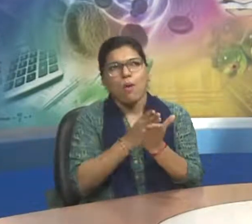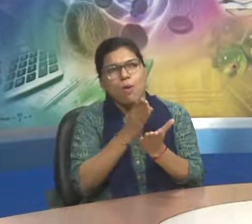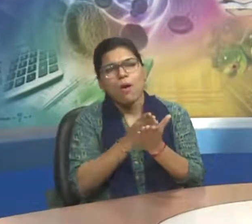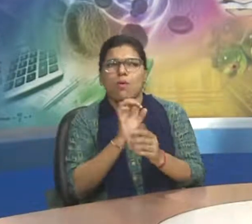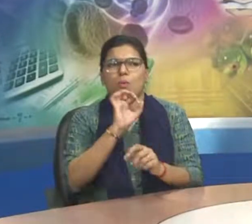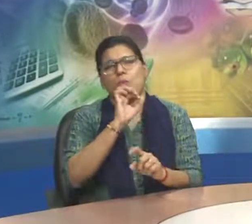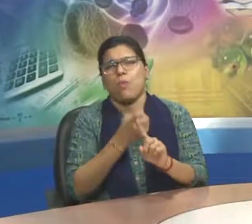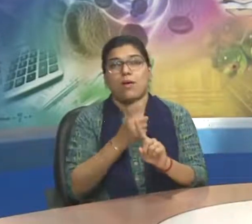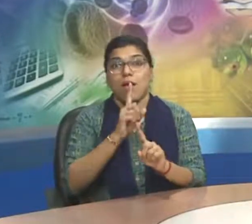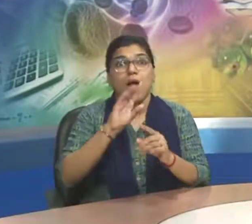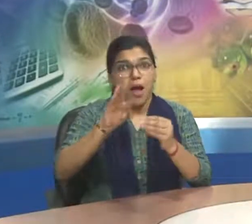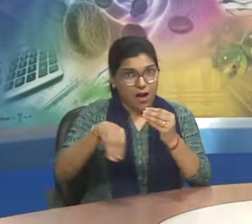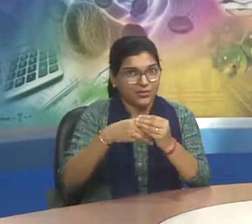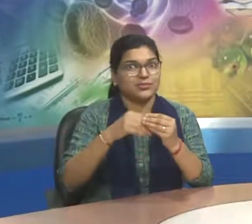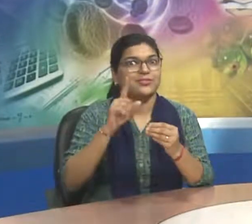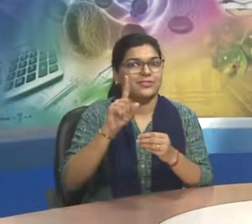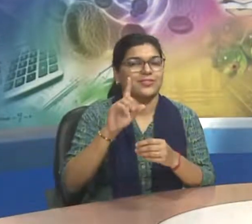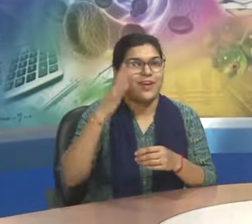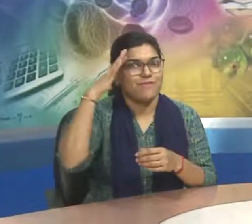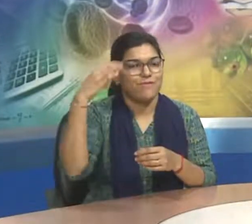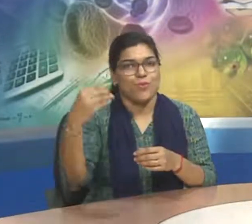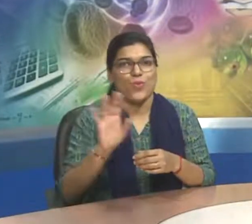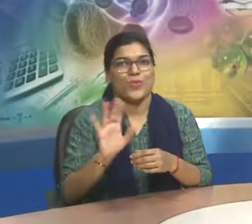And I hope